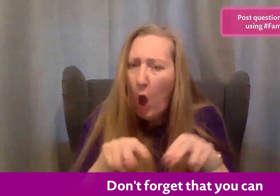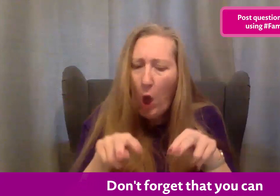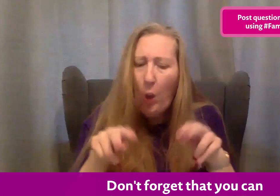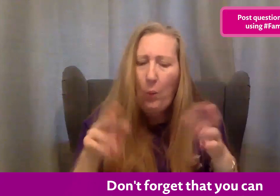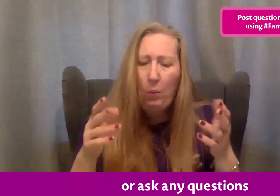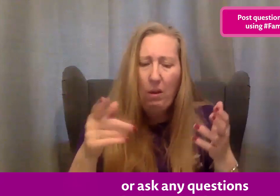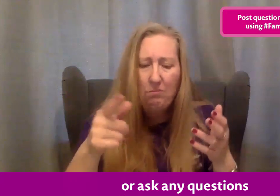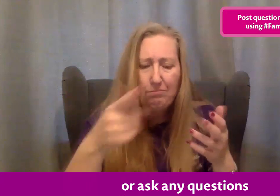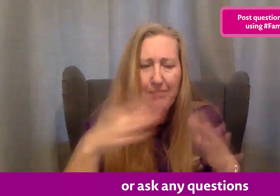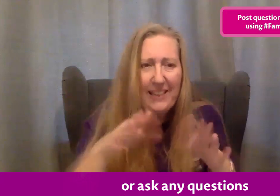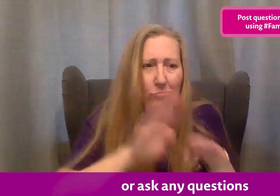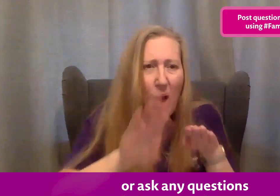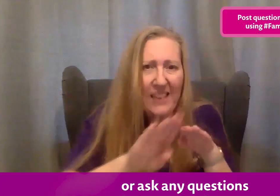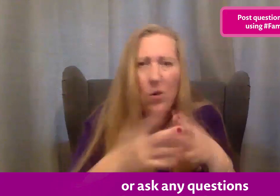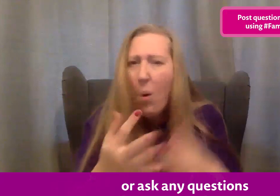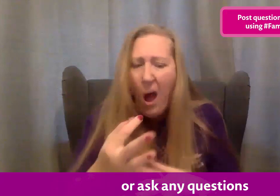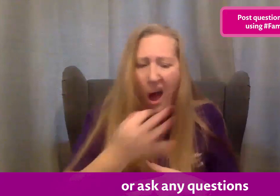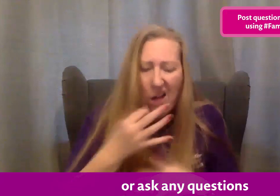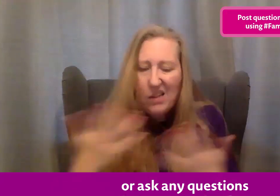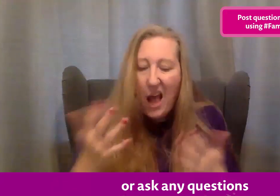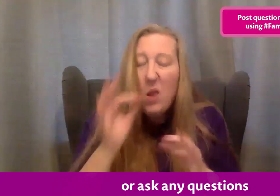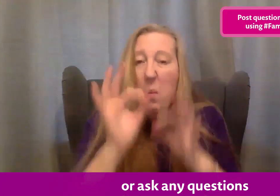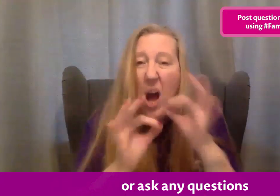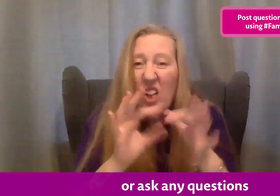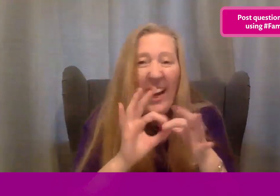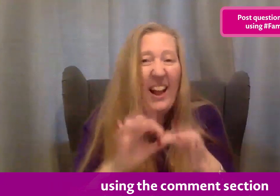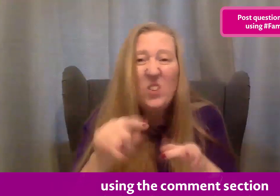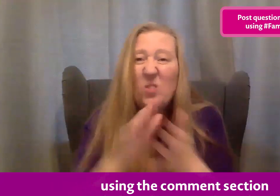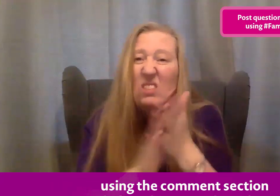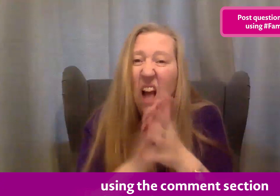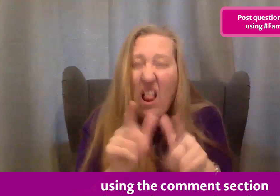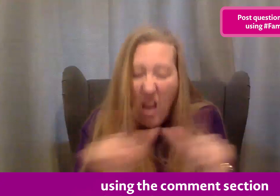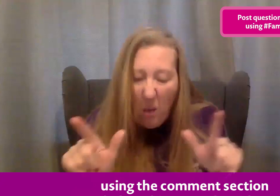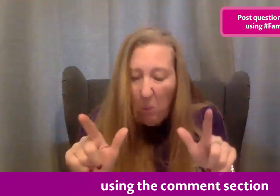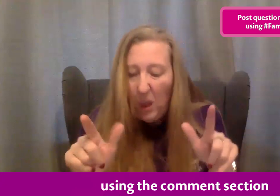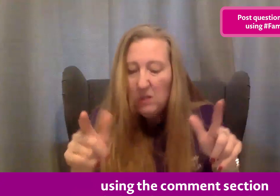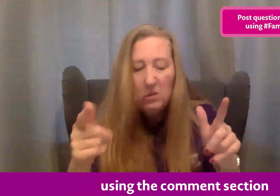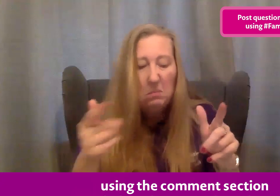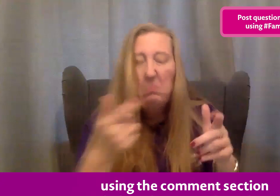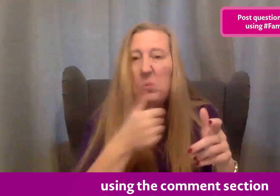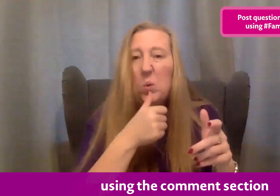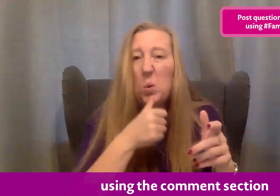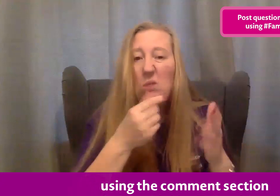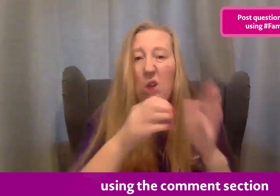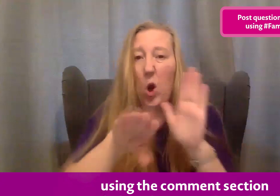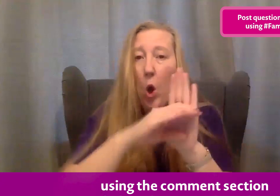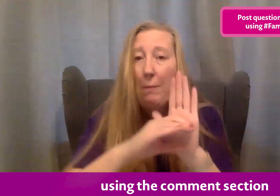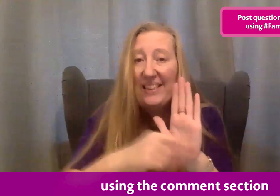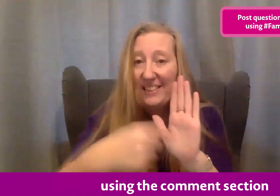videos or ask any questions relating to sign language using the comments section below this YouTube